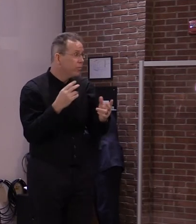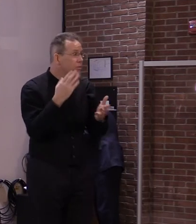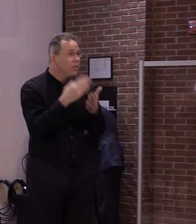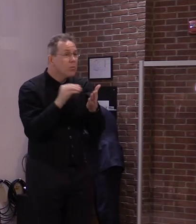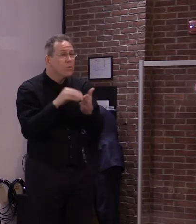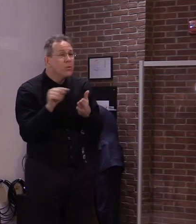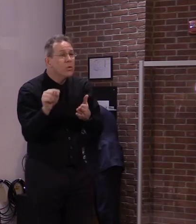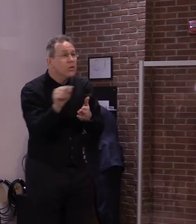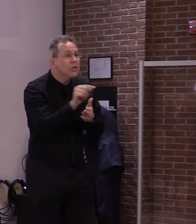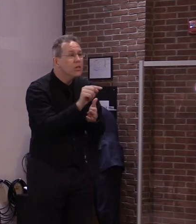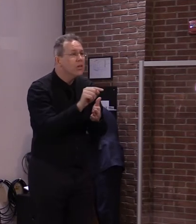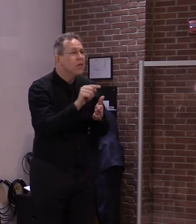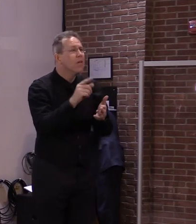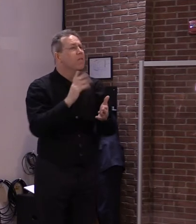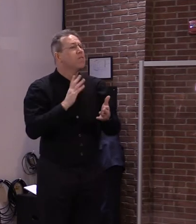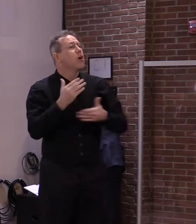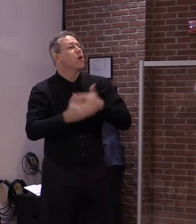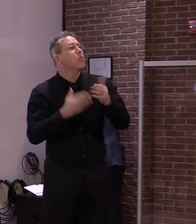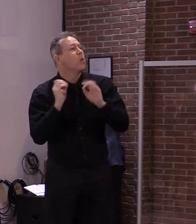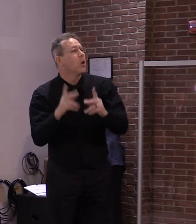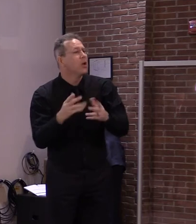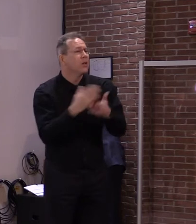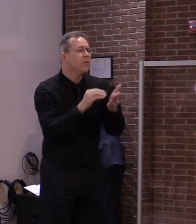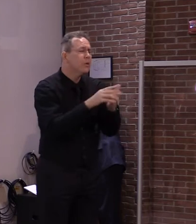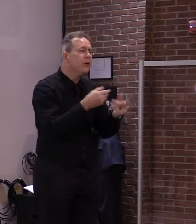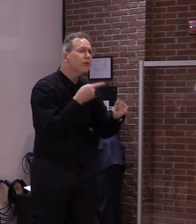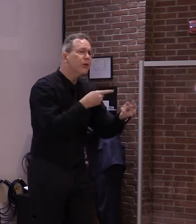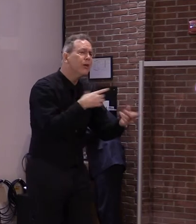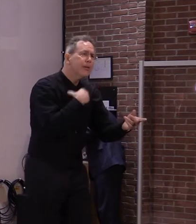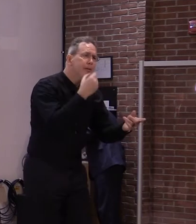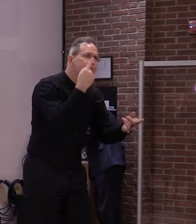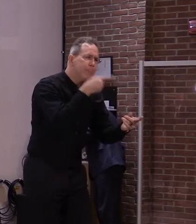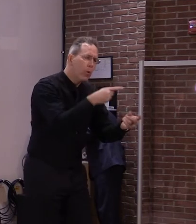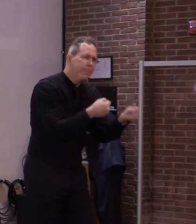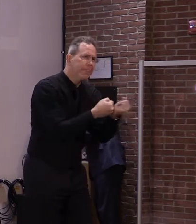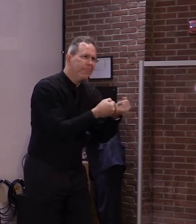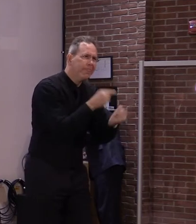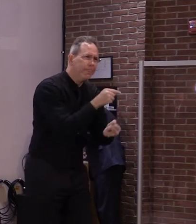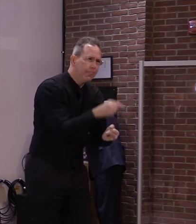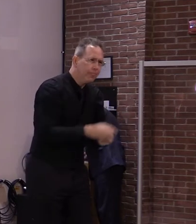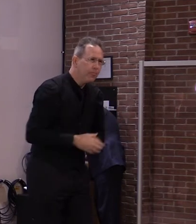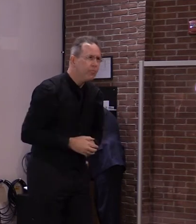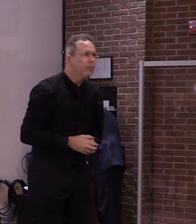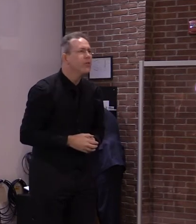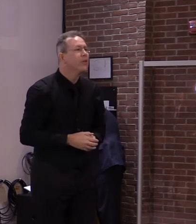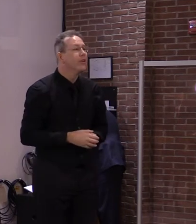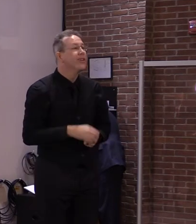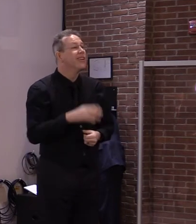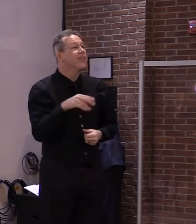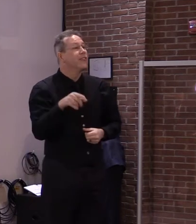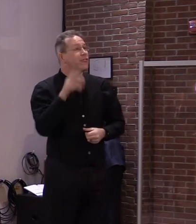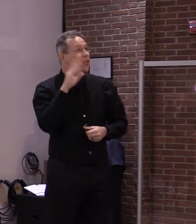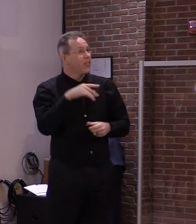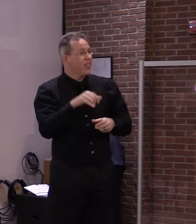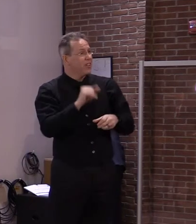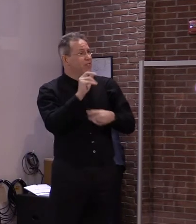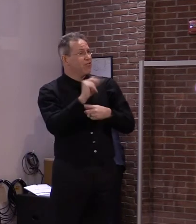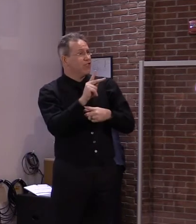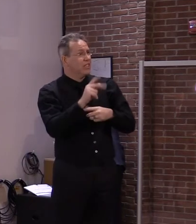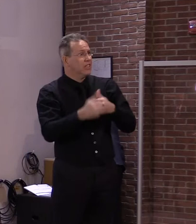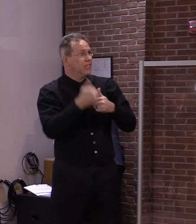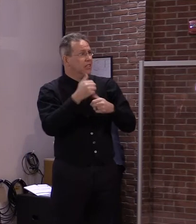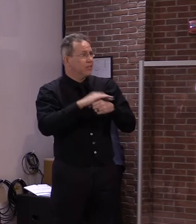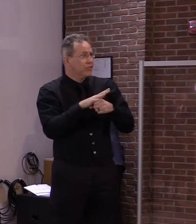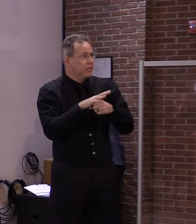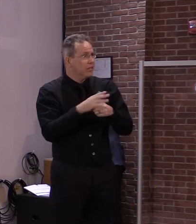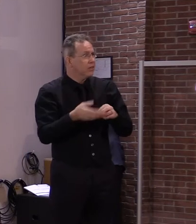whereas others are struggling students that were at risk before the emergency are probably more at risk now and there are groups of students